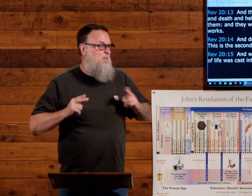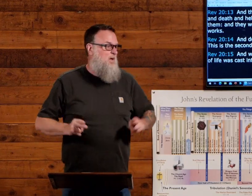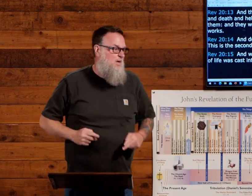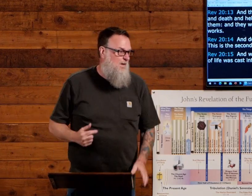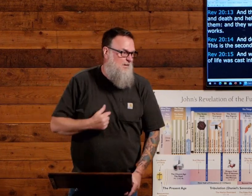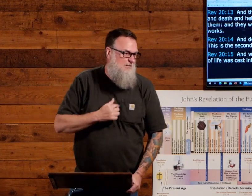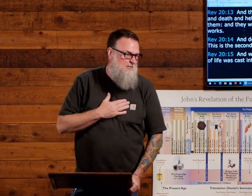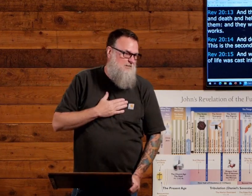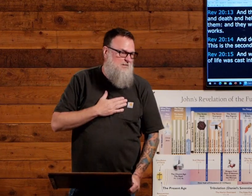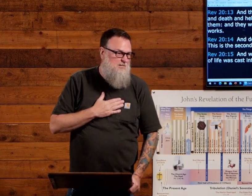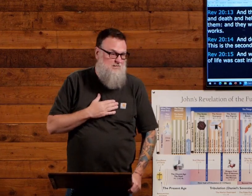I'm human.